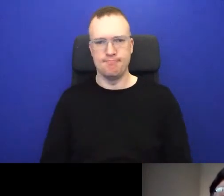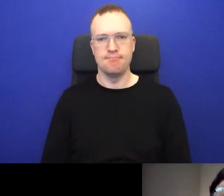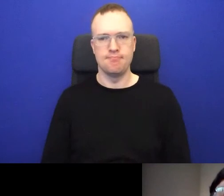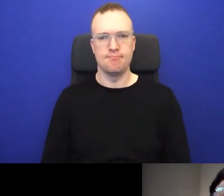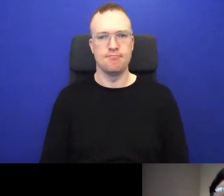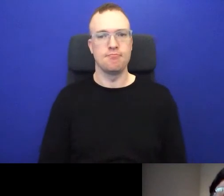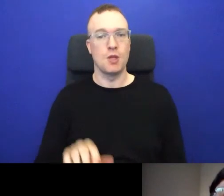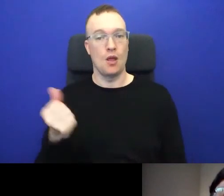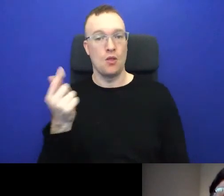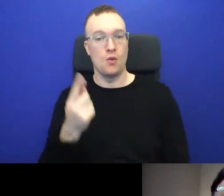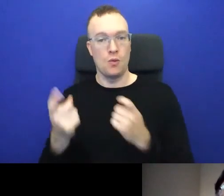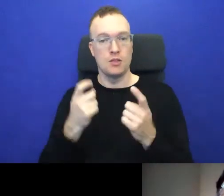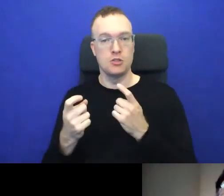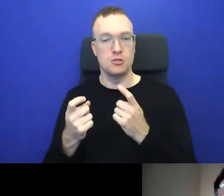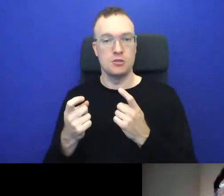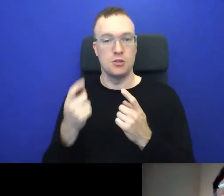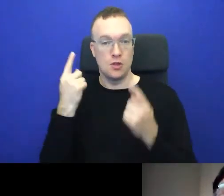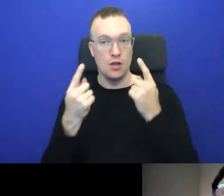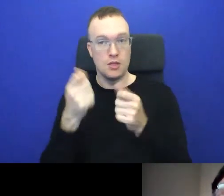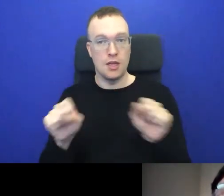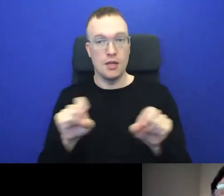Any other questions or thoughts?